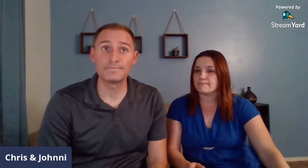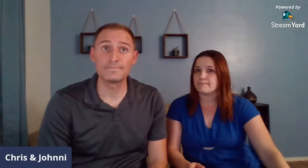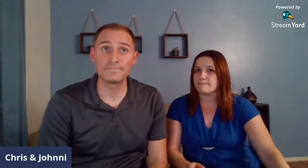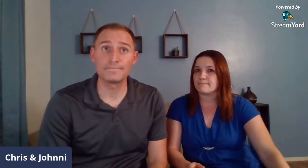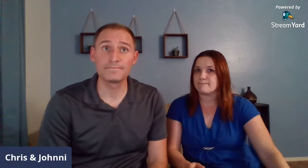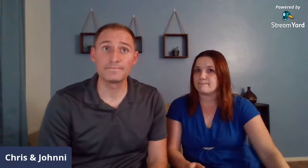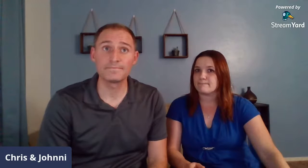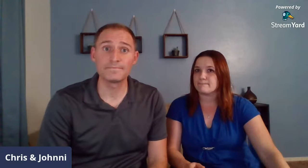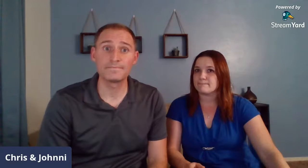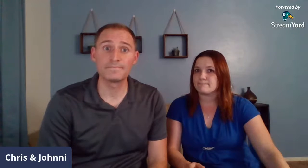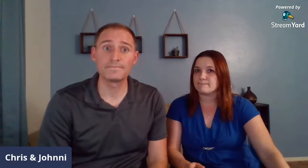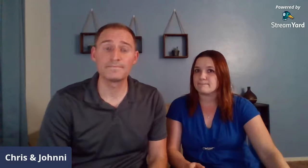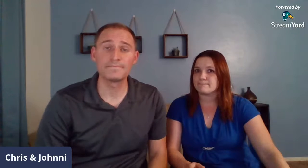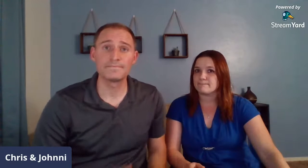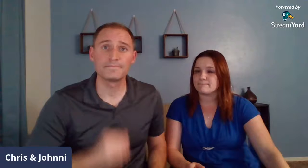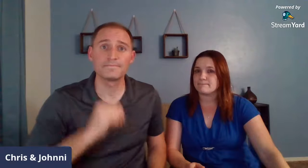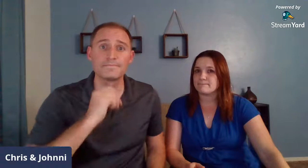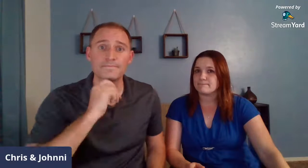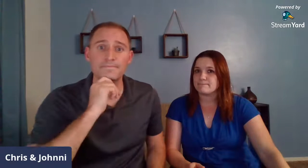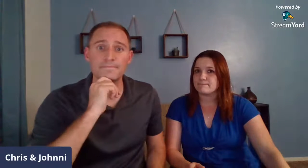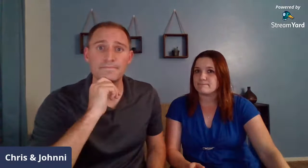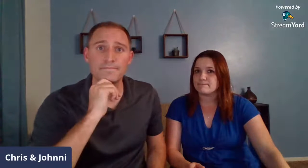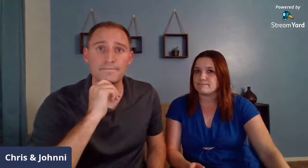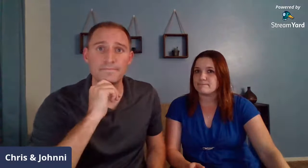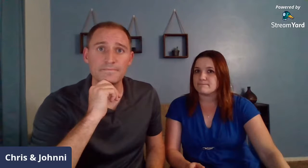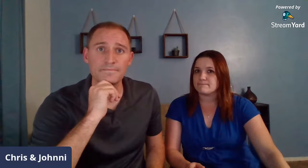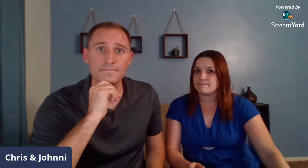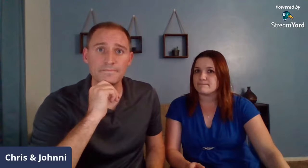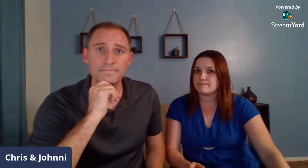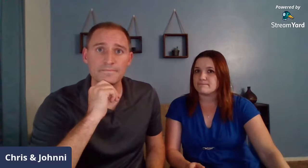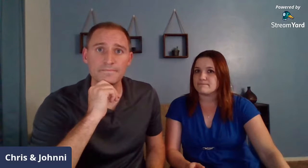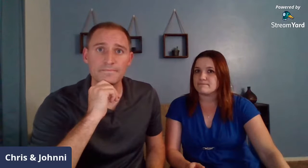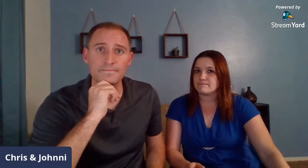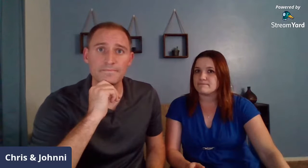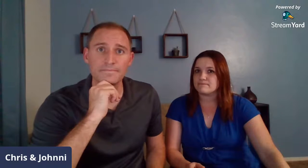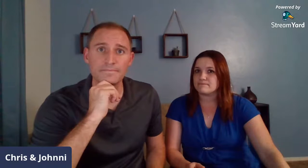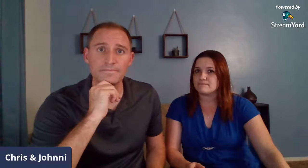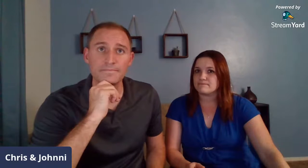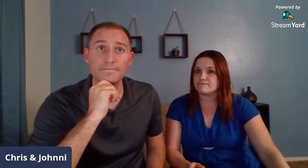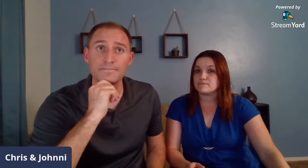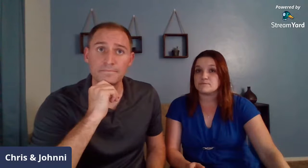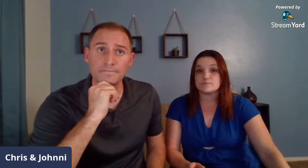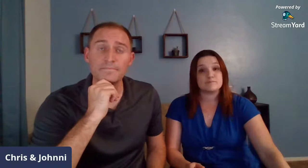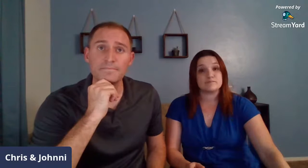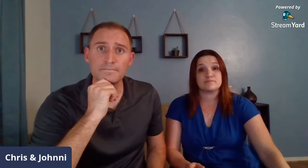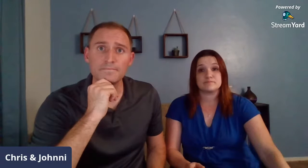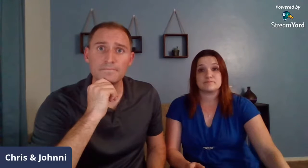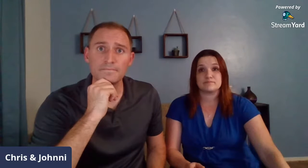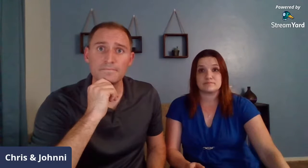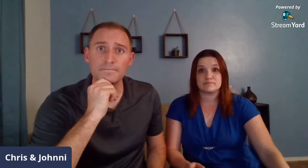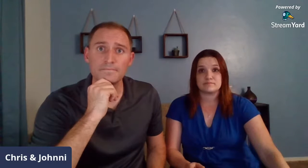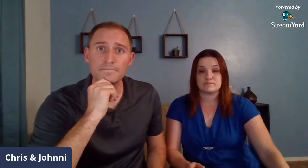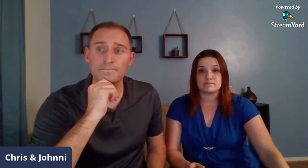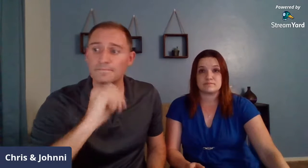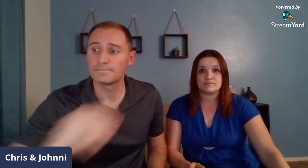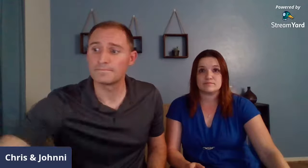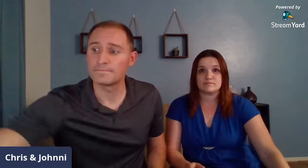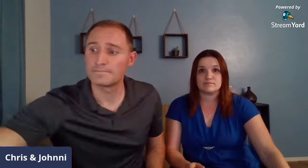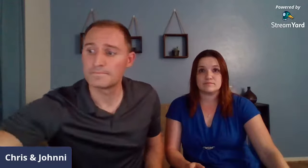told by a coworker to use like an ASL dictionary. So every time I try to practice, like